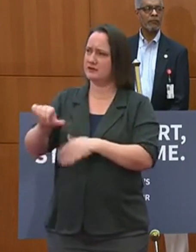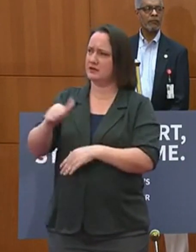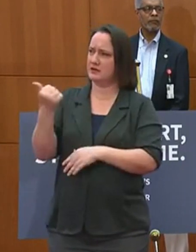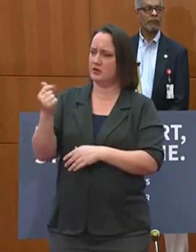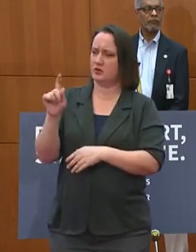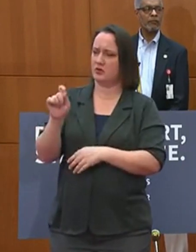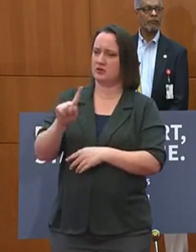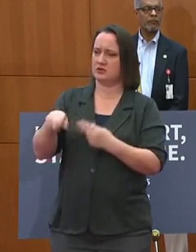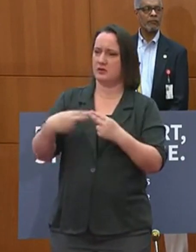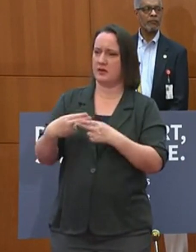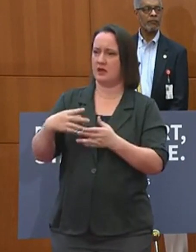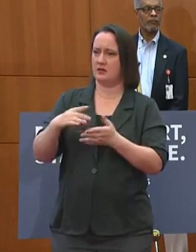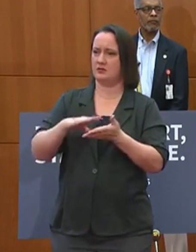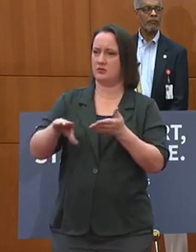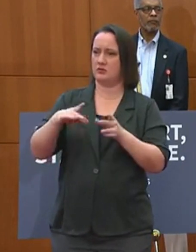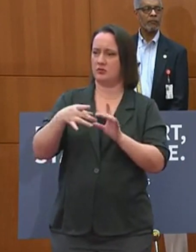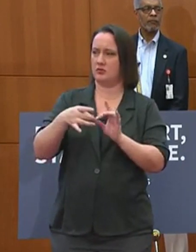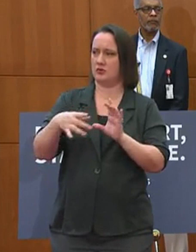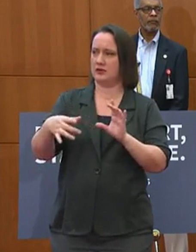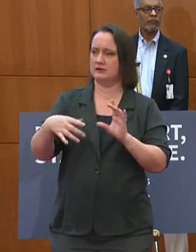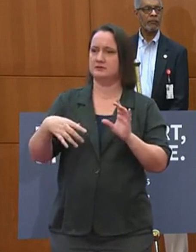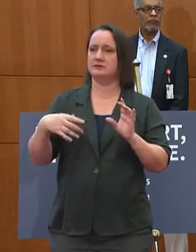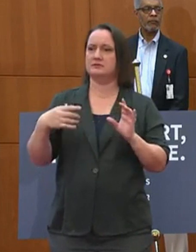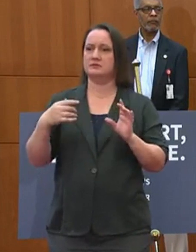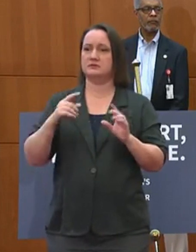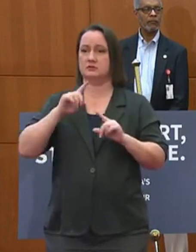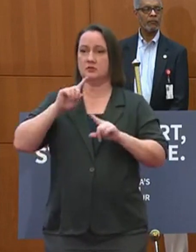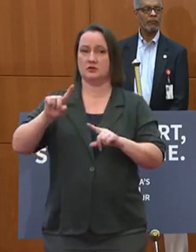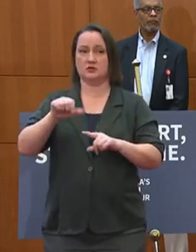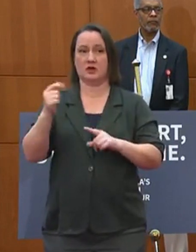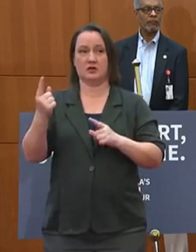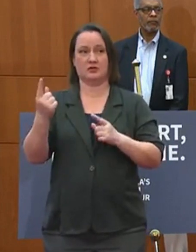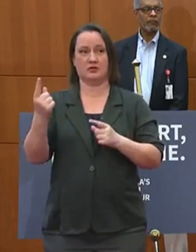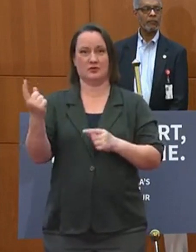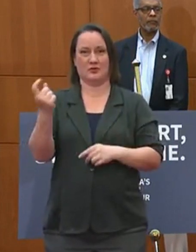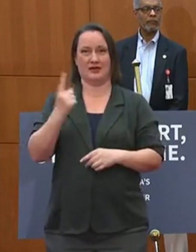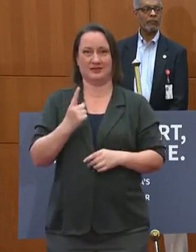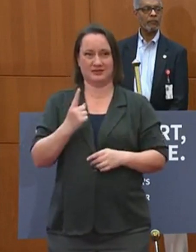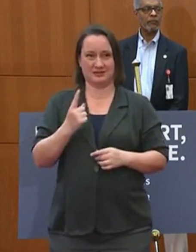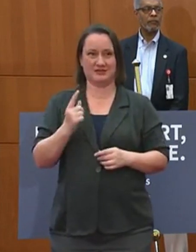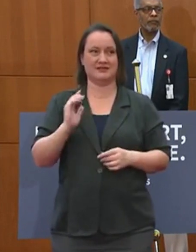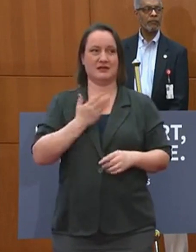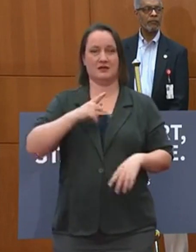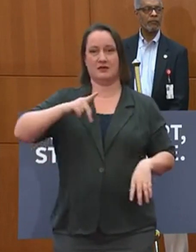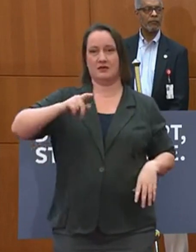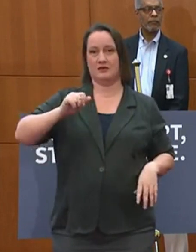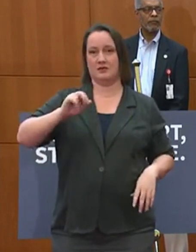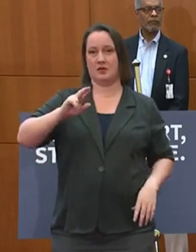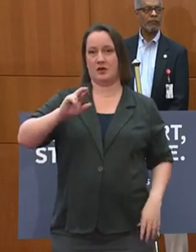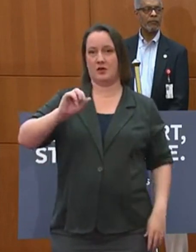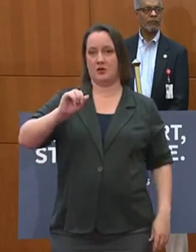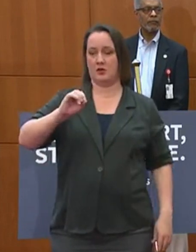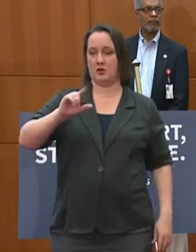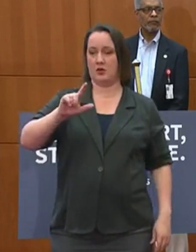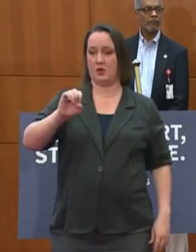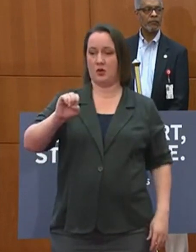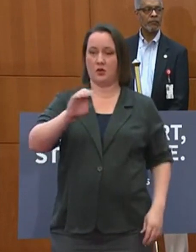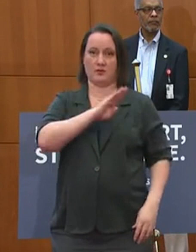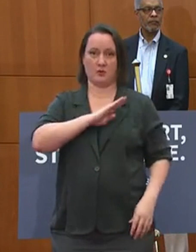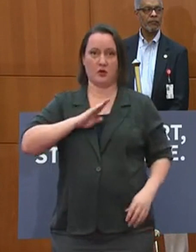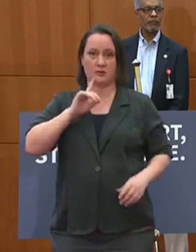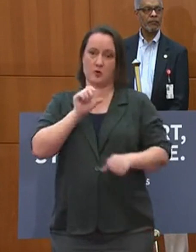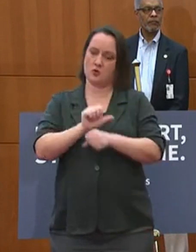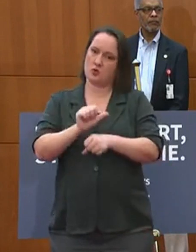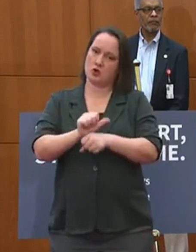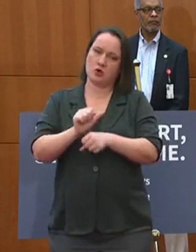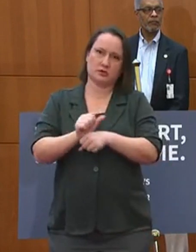and, you know, in response to other questions, I've been telling you from this podium how our parole board has been working overtime, and they really